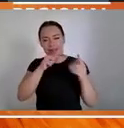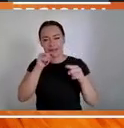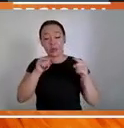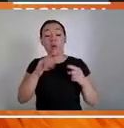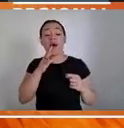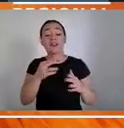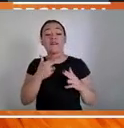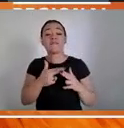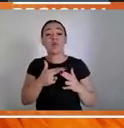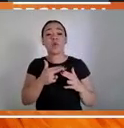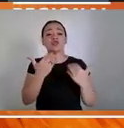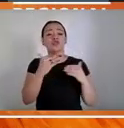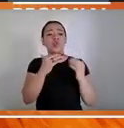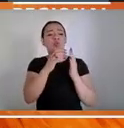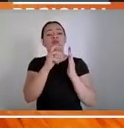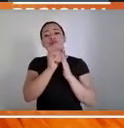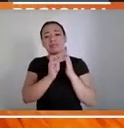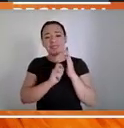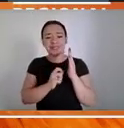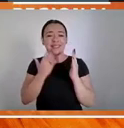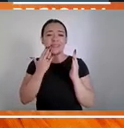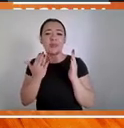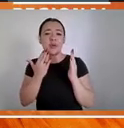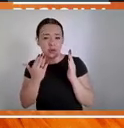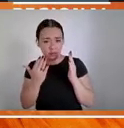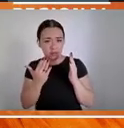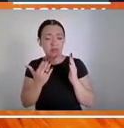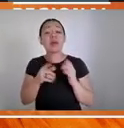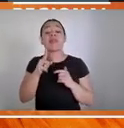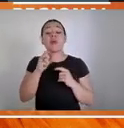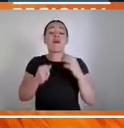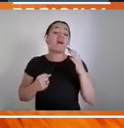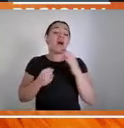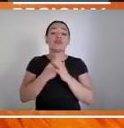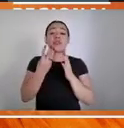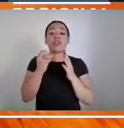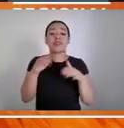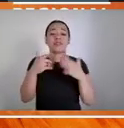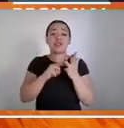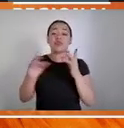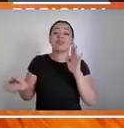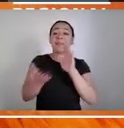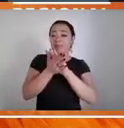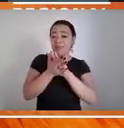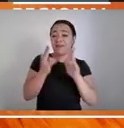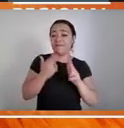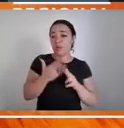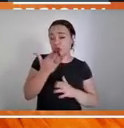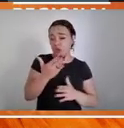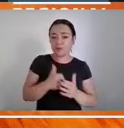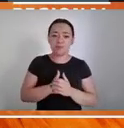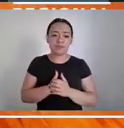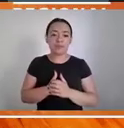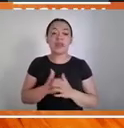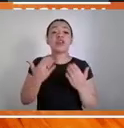testimonial from each of the referees listed, and they will have up to 30 days to submit it. Shortlisted applicants will also